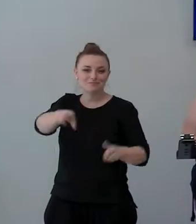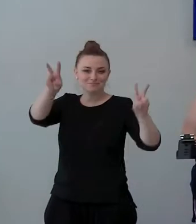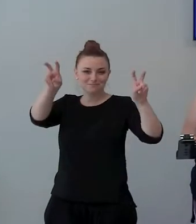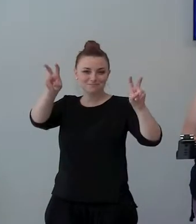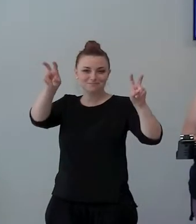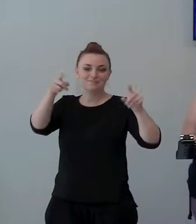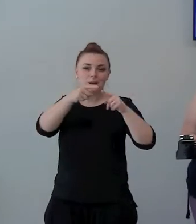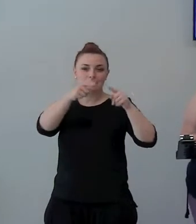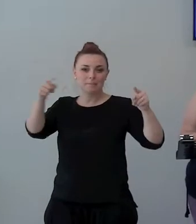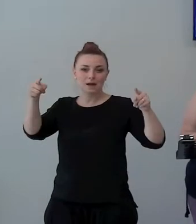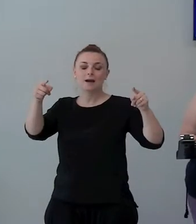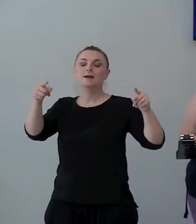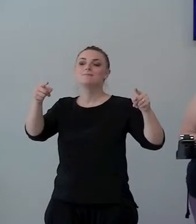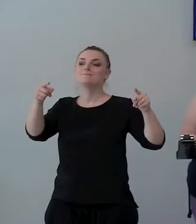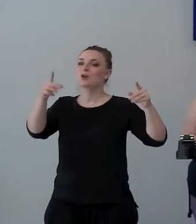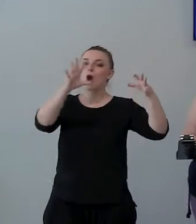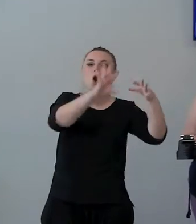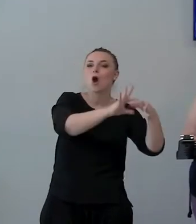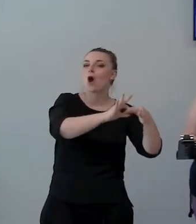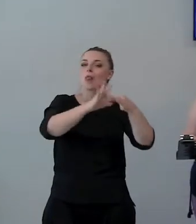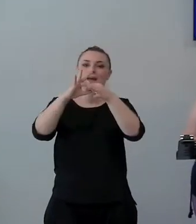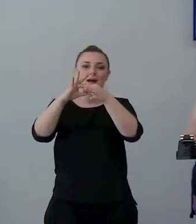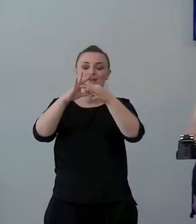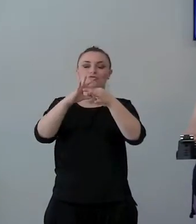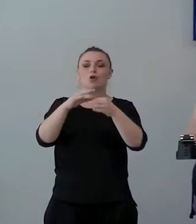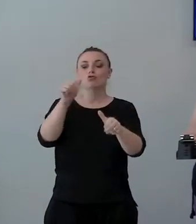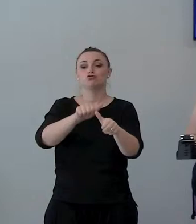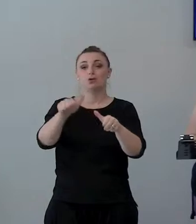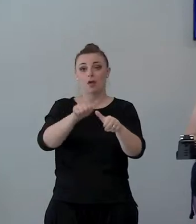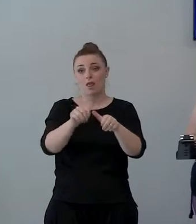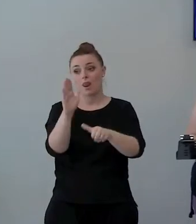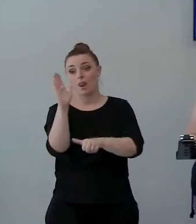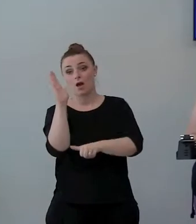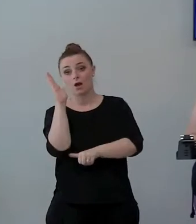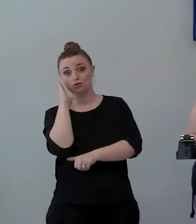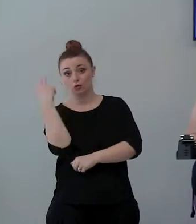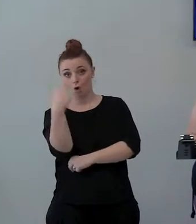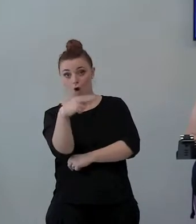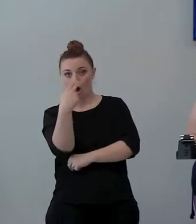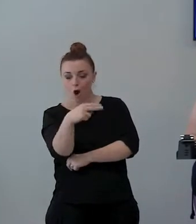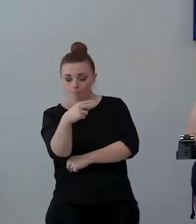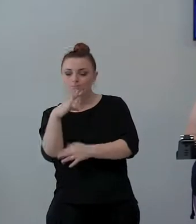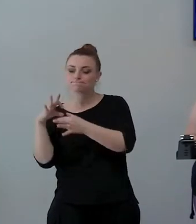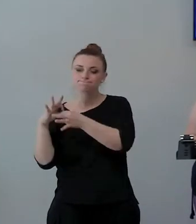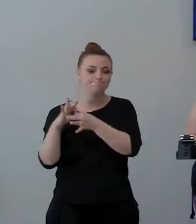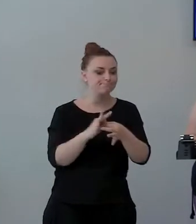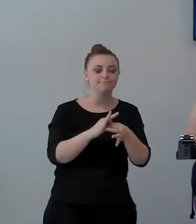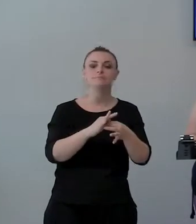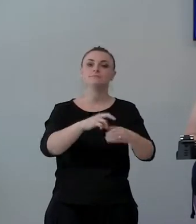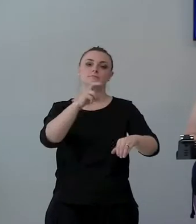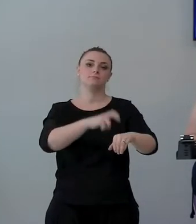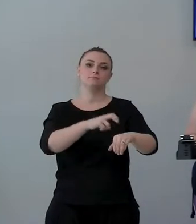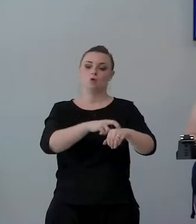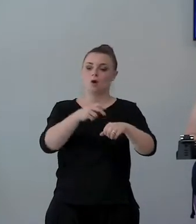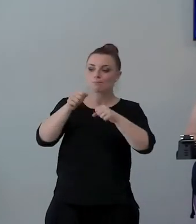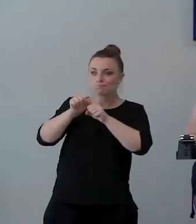non dorme mia sorella è correlato strettamente con la cura che sta facendo. The reason my sister